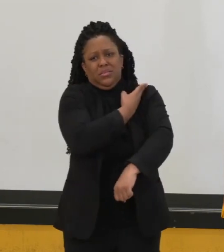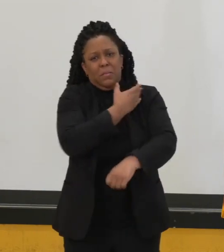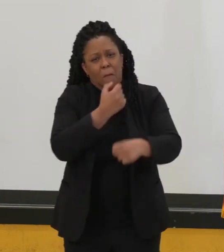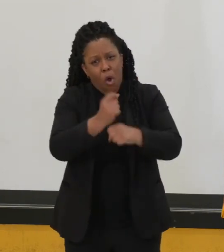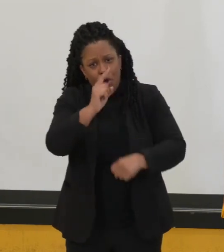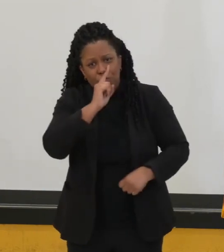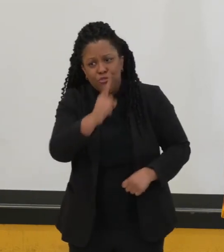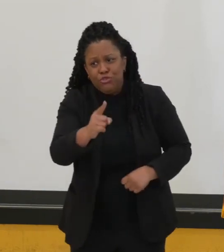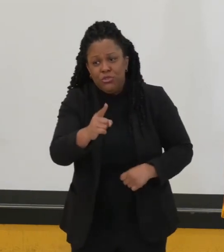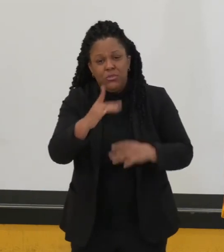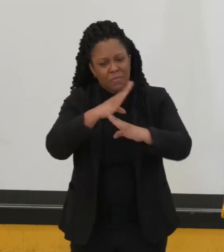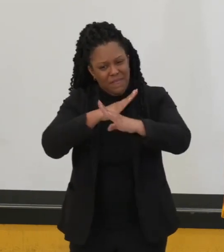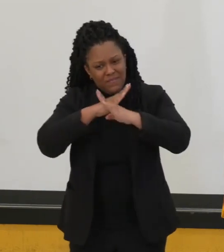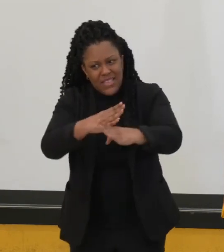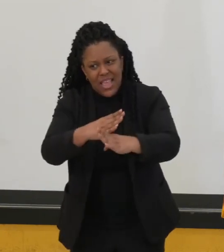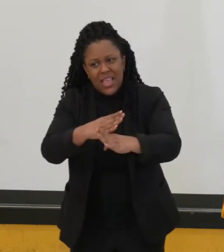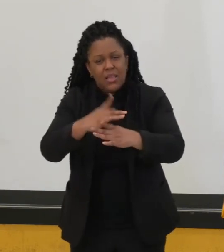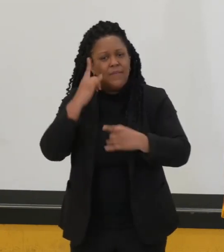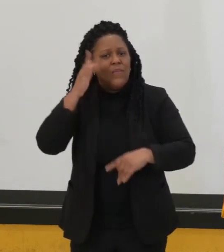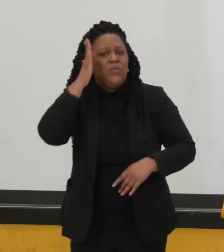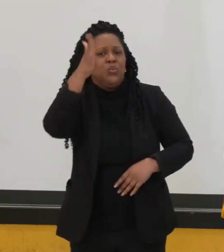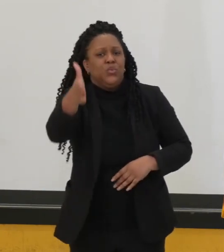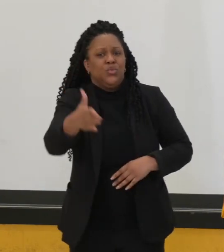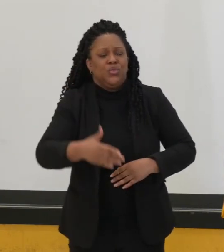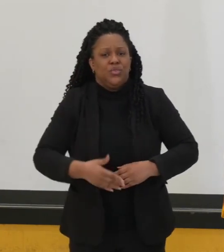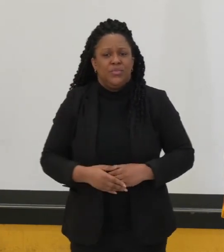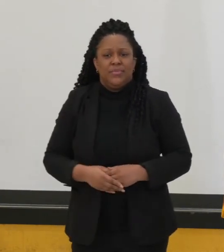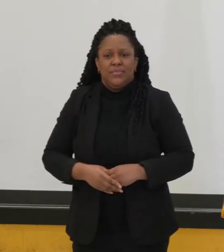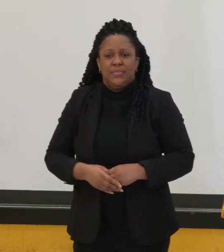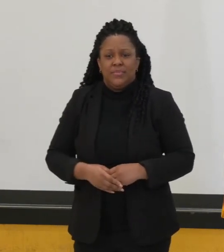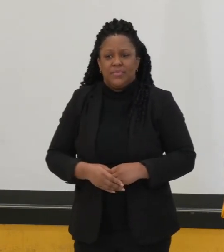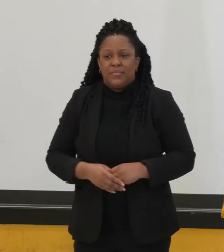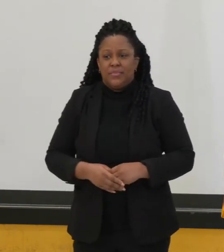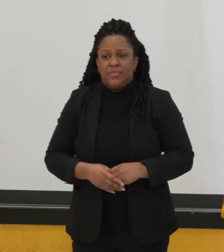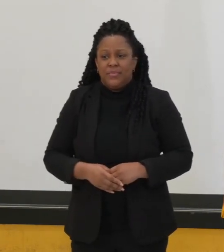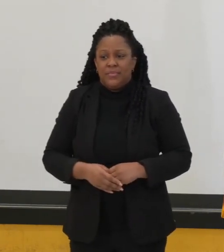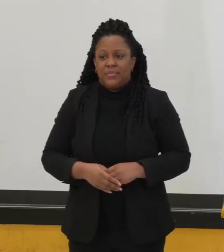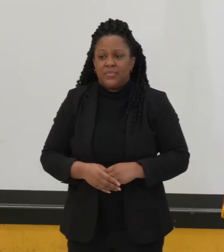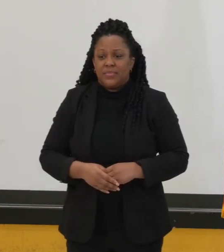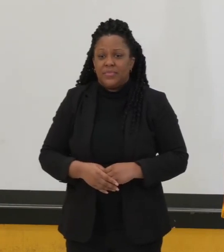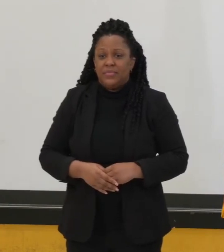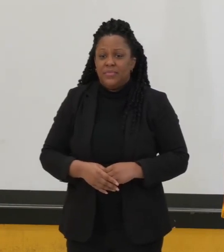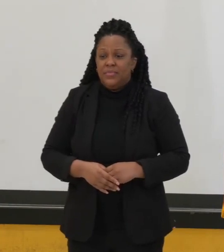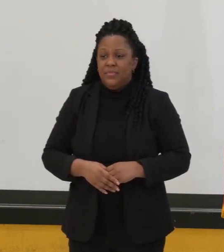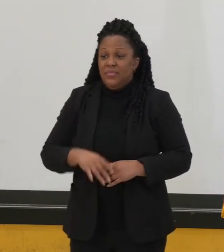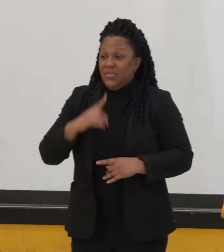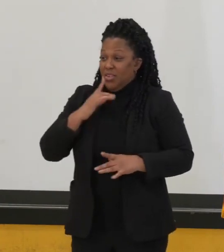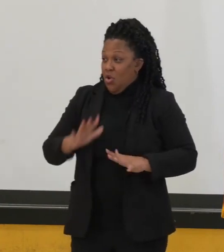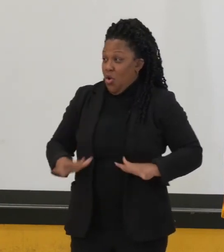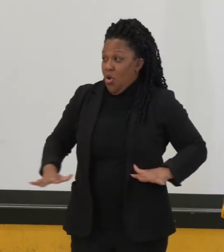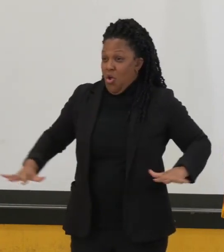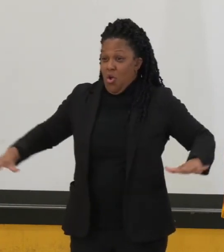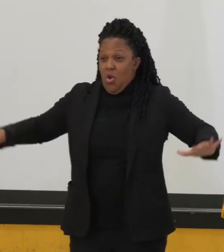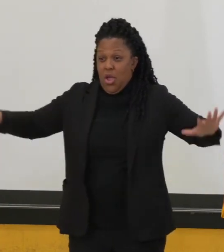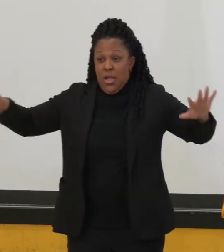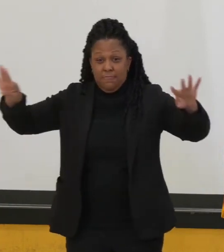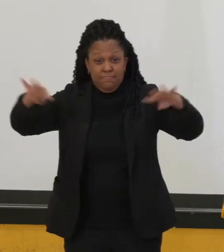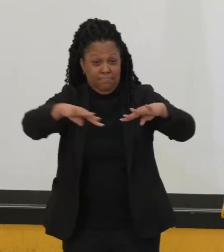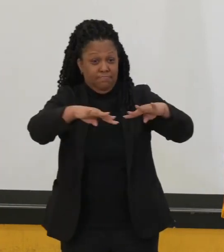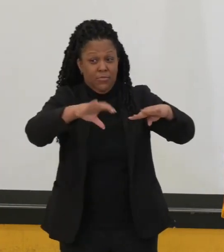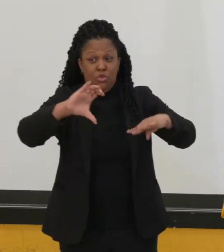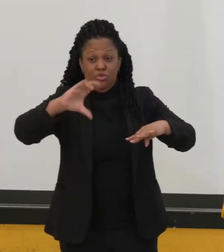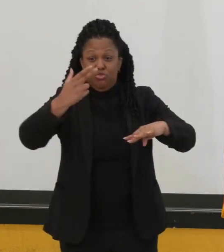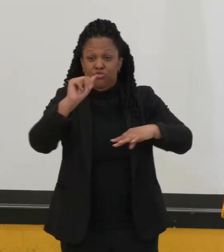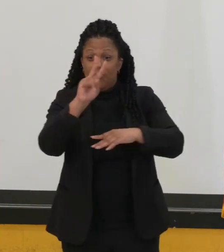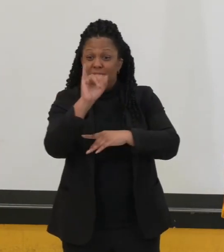We're watching. The world is watching the Chauvin trial. The world will watch this process, and the world will ask if